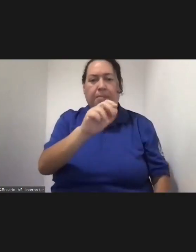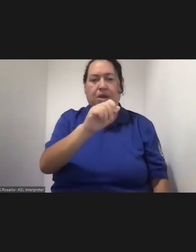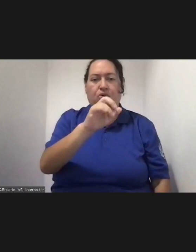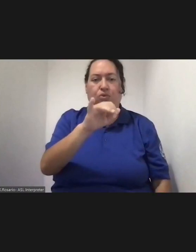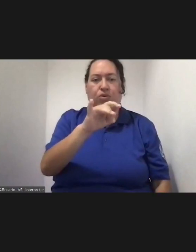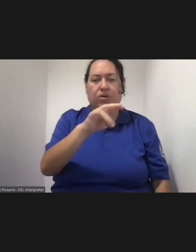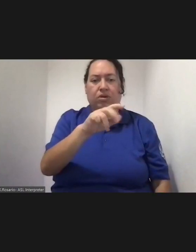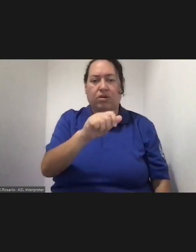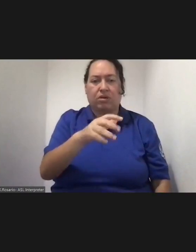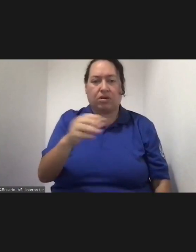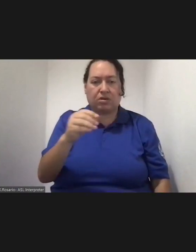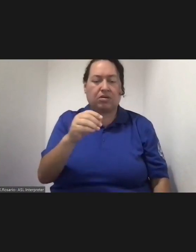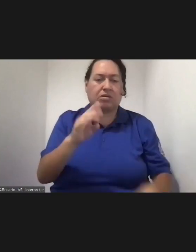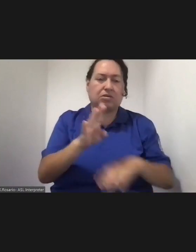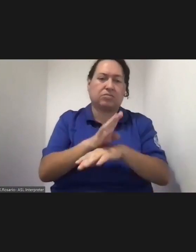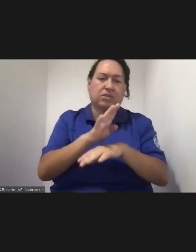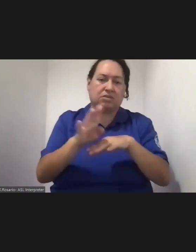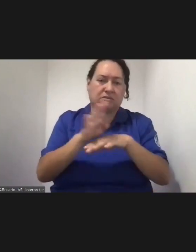Maritita.